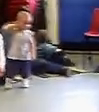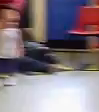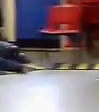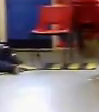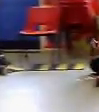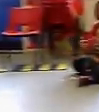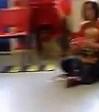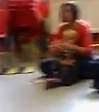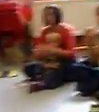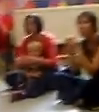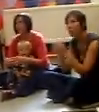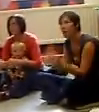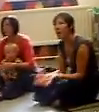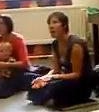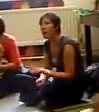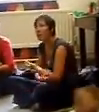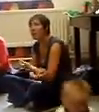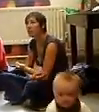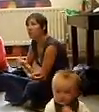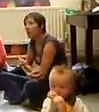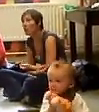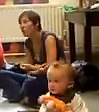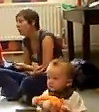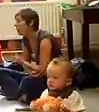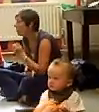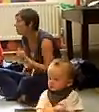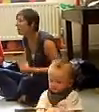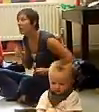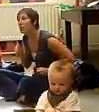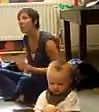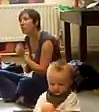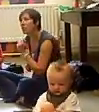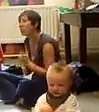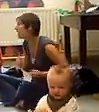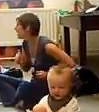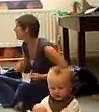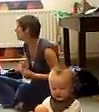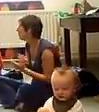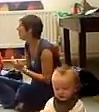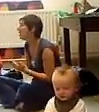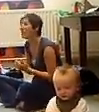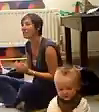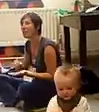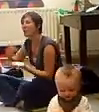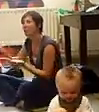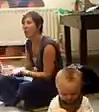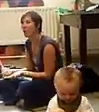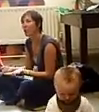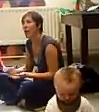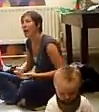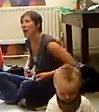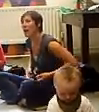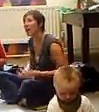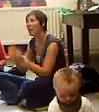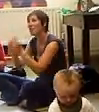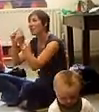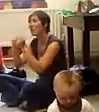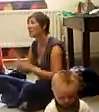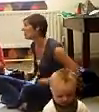a ball, a glass door Run around the beach don't fall Have a swing,